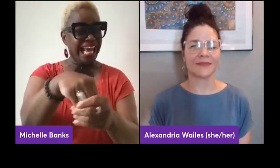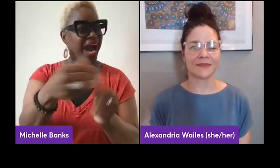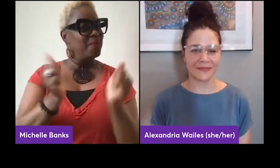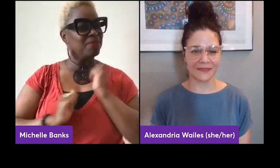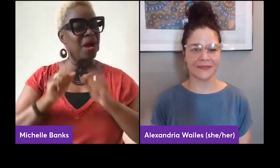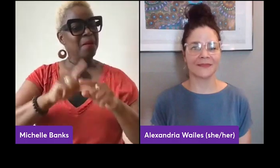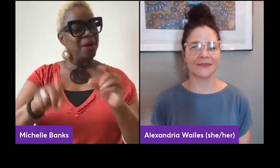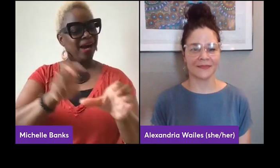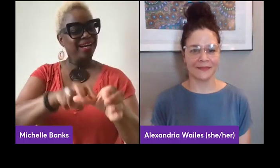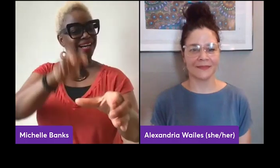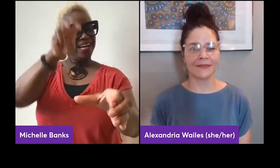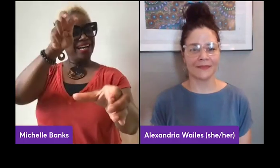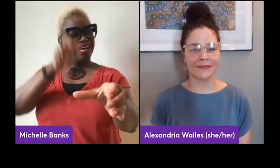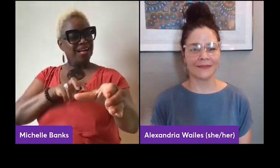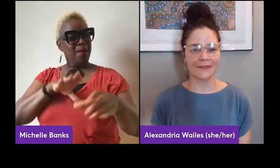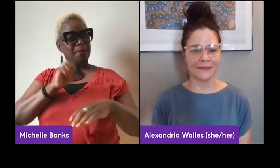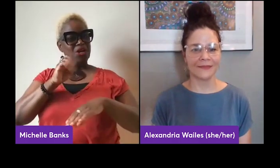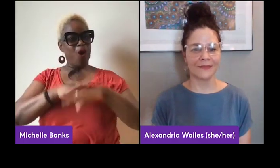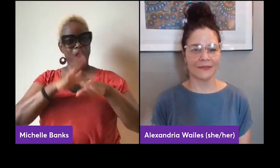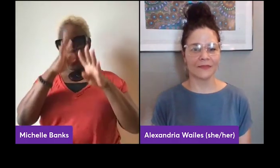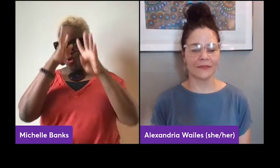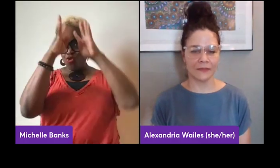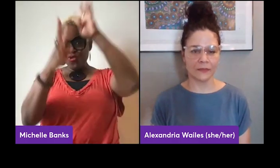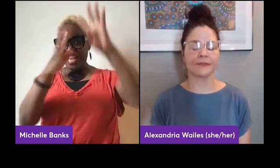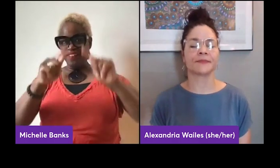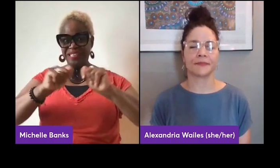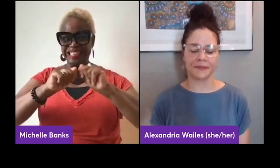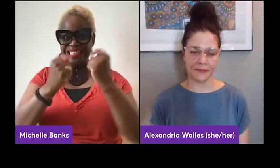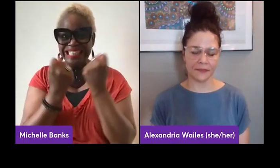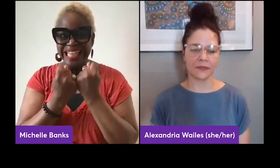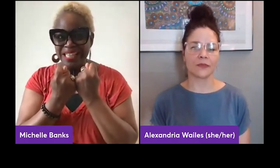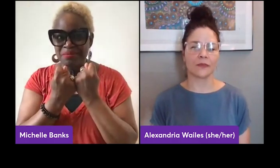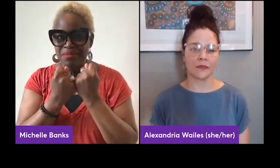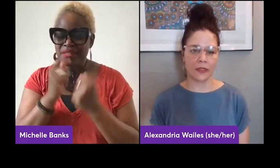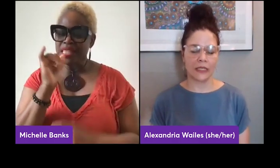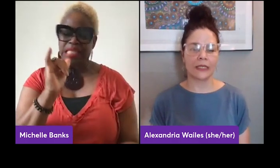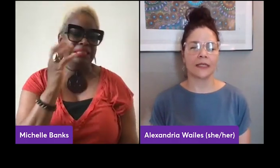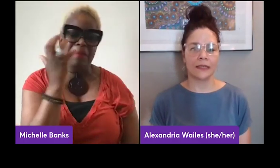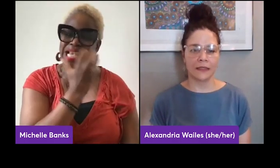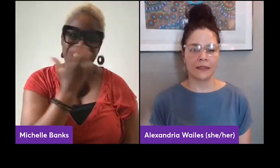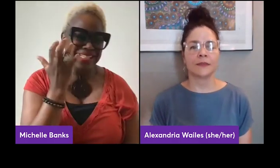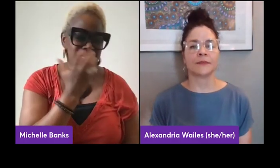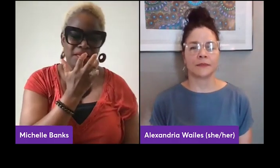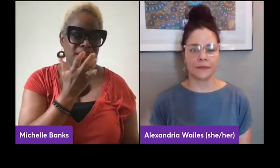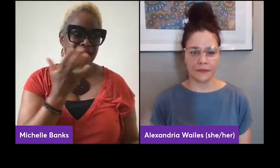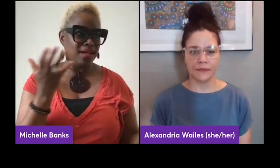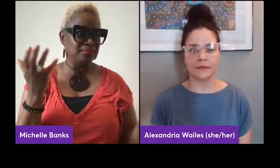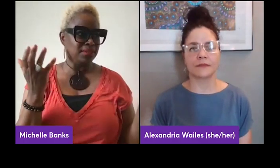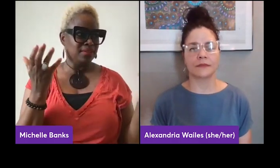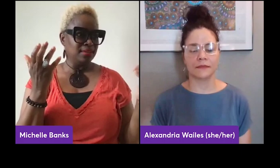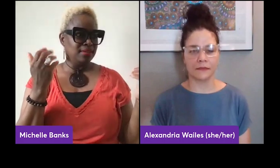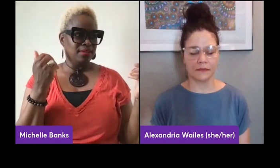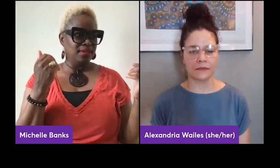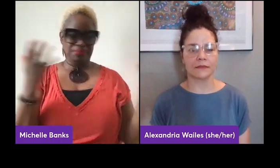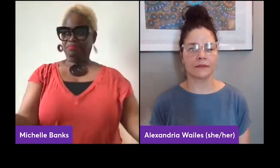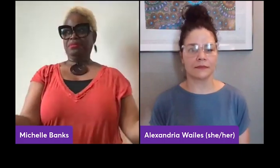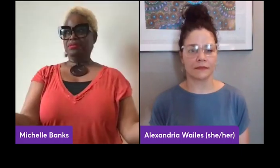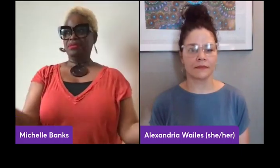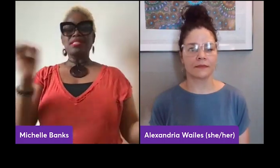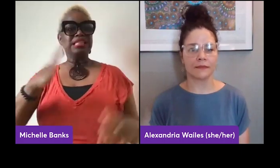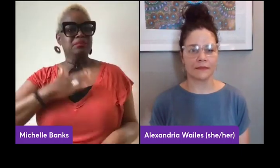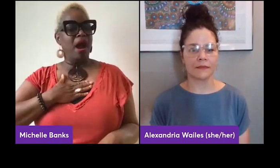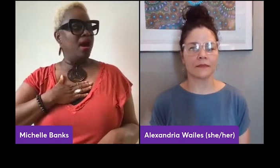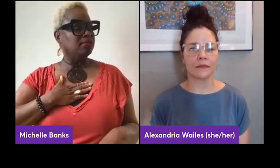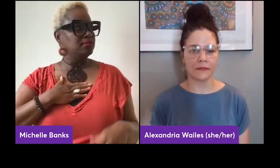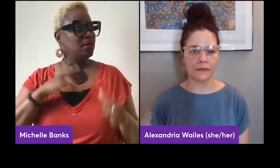It's really nice to be involved with it, but also be able to sit back with the creative team. That is amazing.